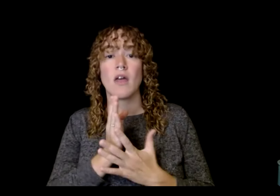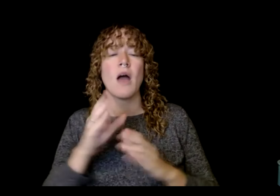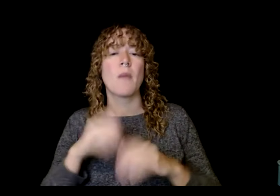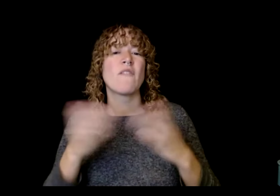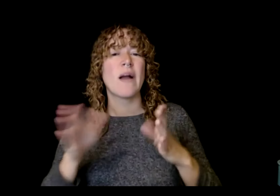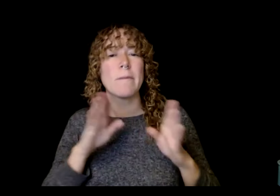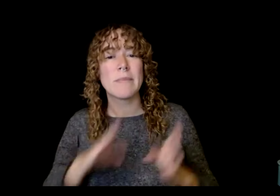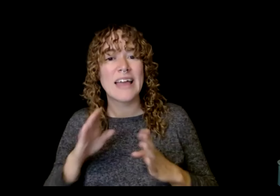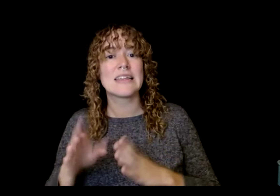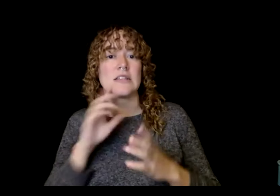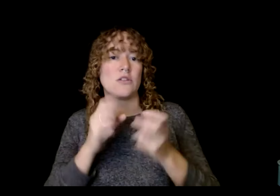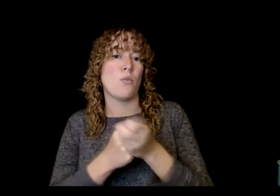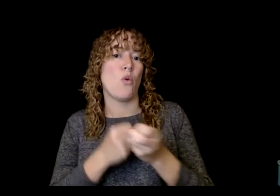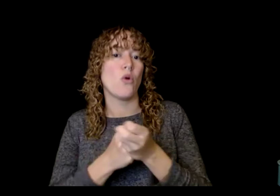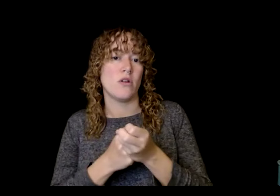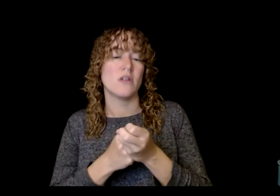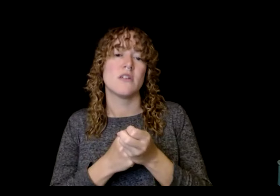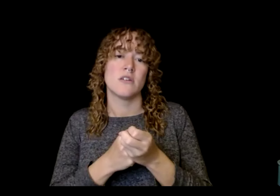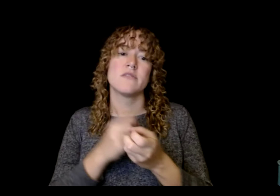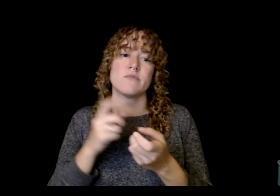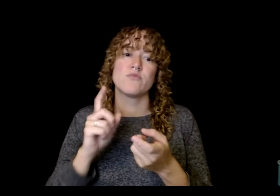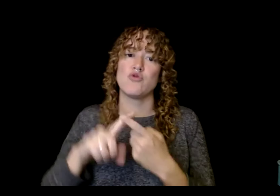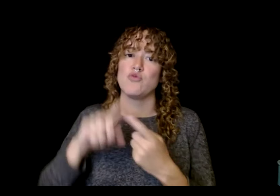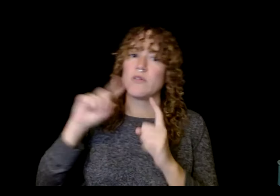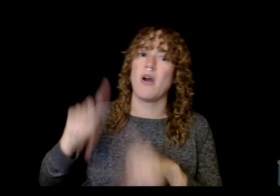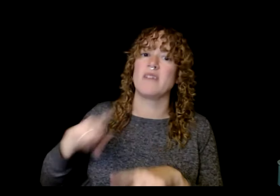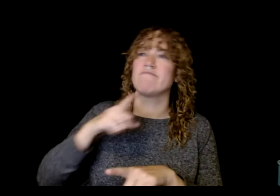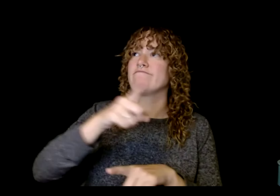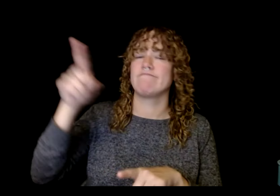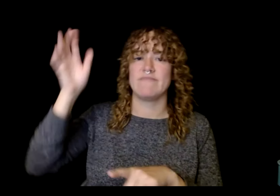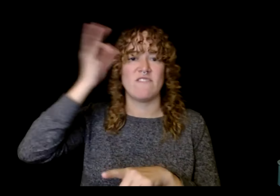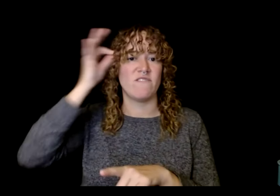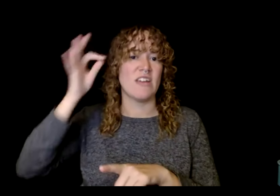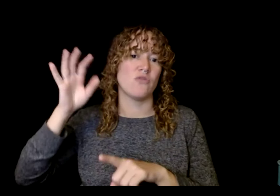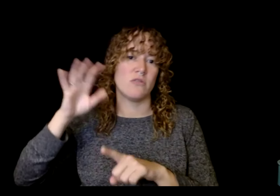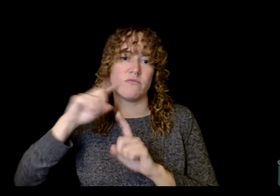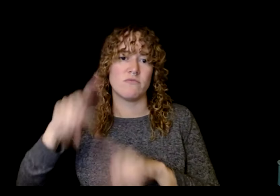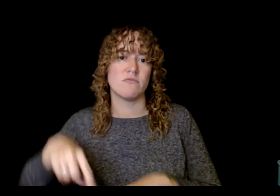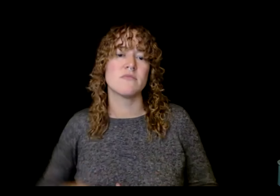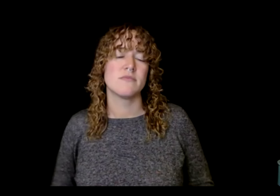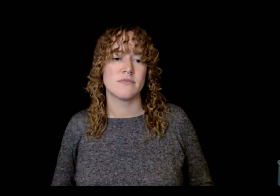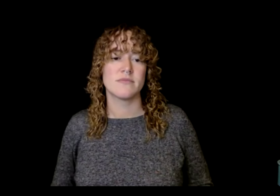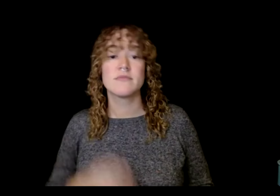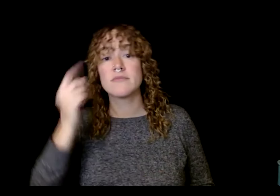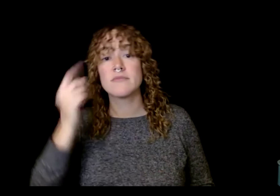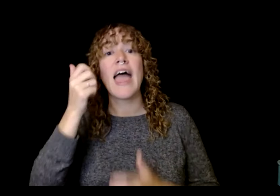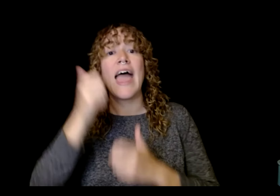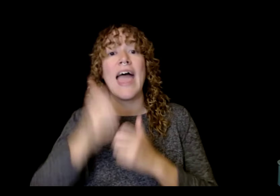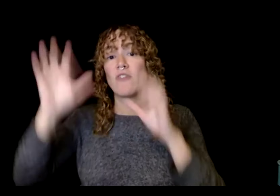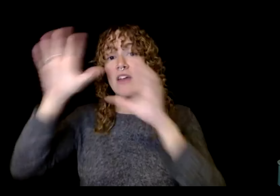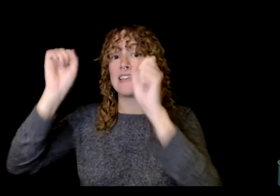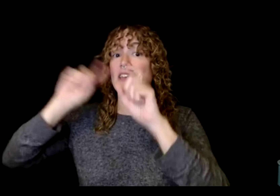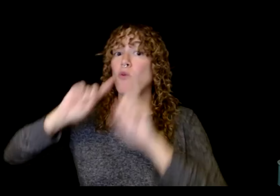and support for responding to federal actions. So every single executive order that is issued